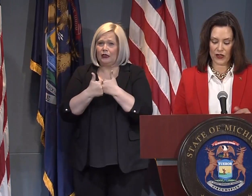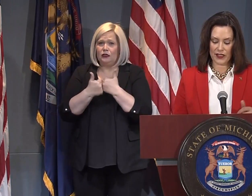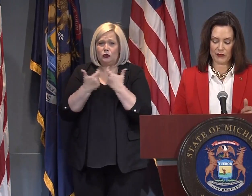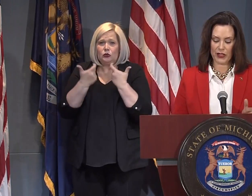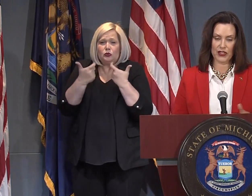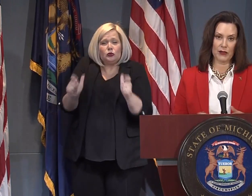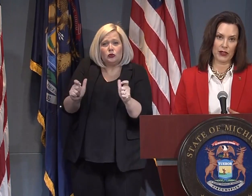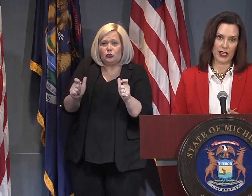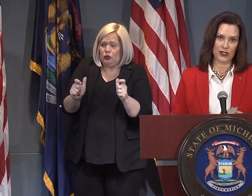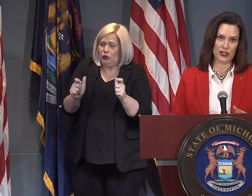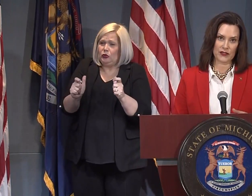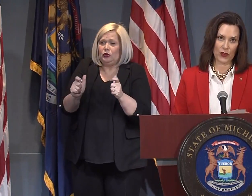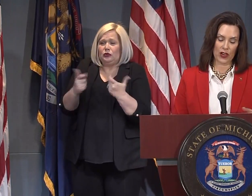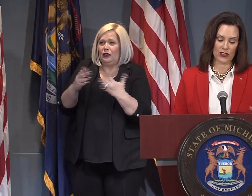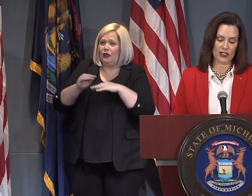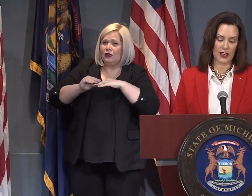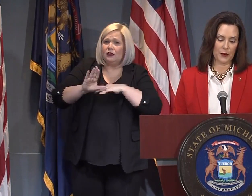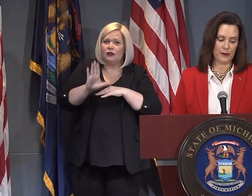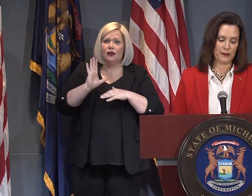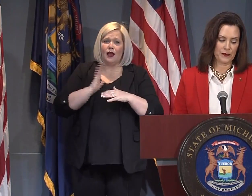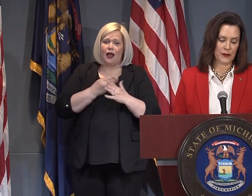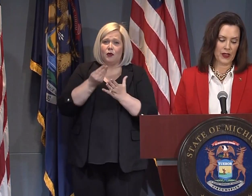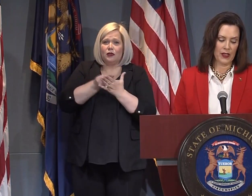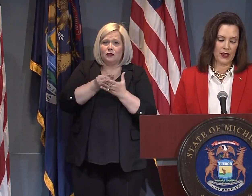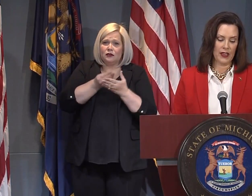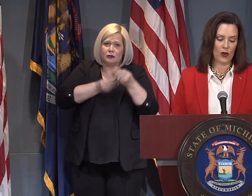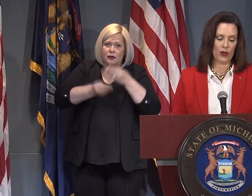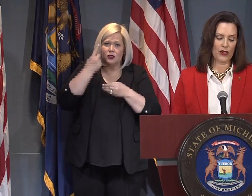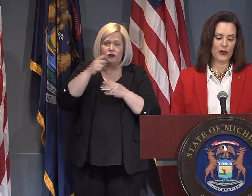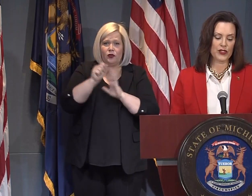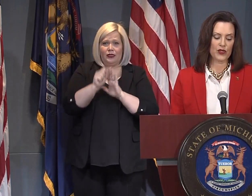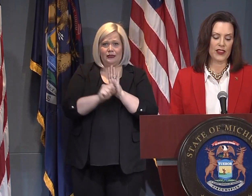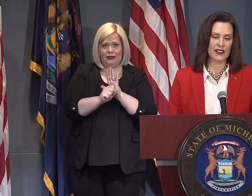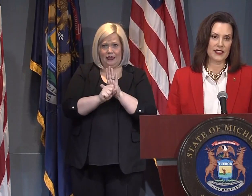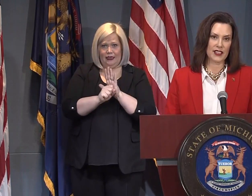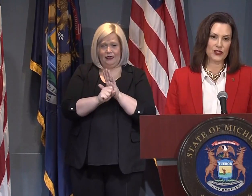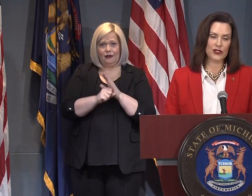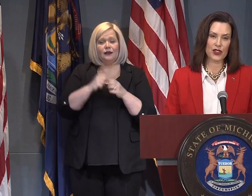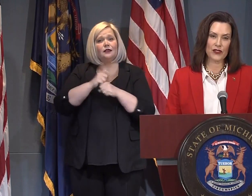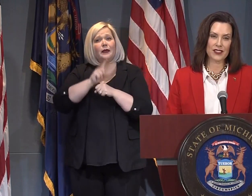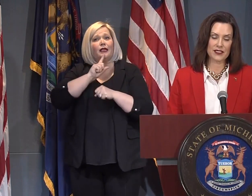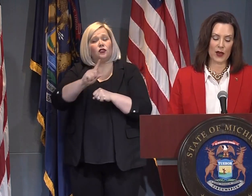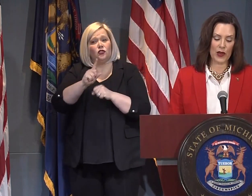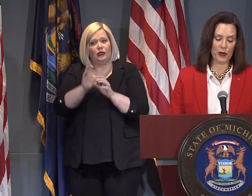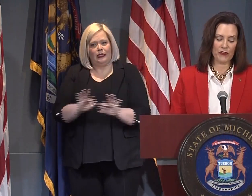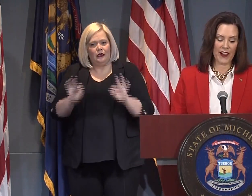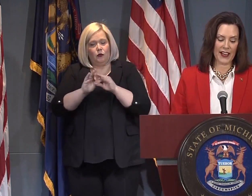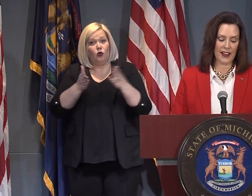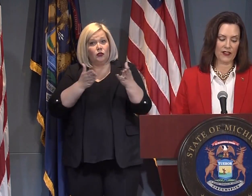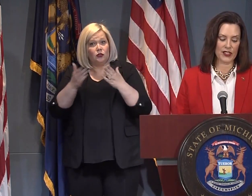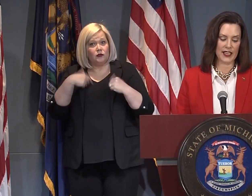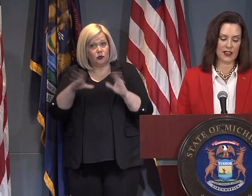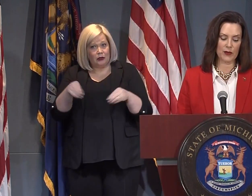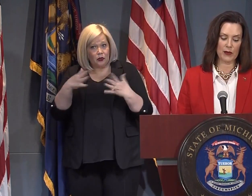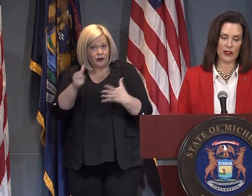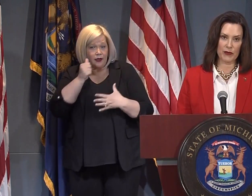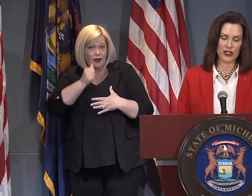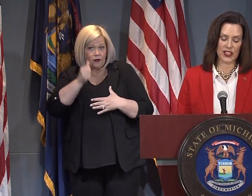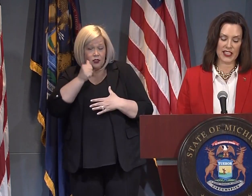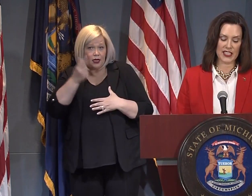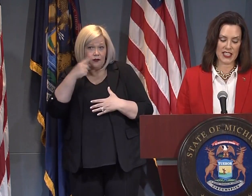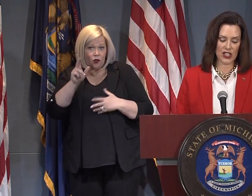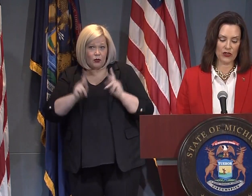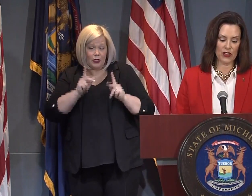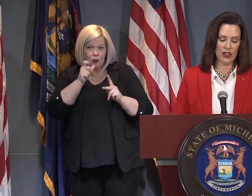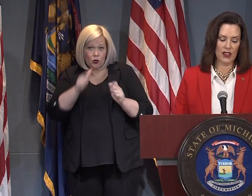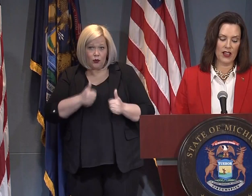to serious budget implications for our state. In order to ensure that the essential services that we provide every day to the people of